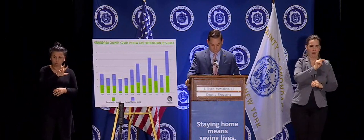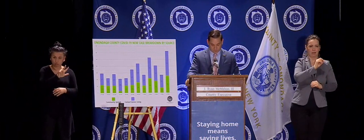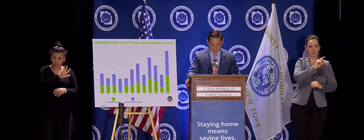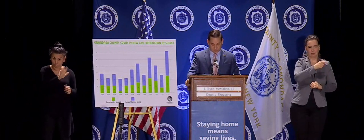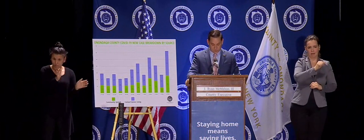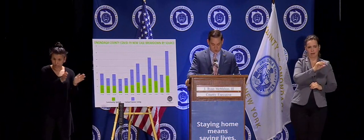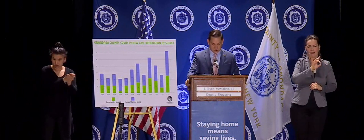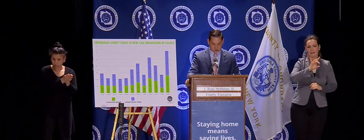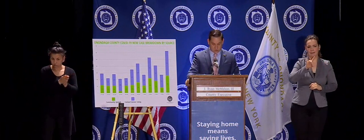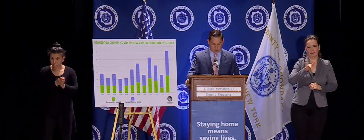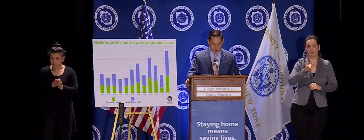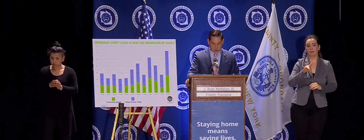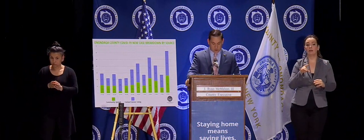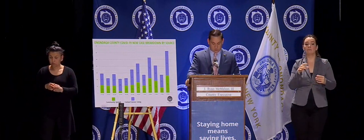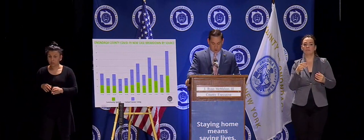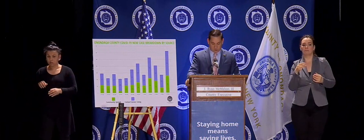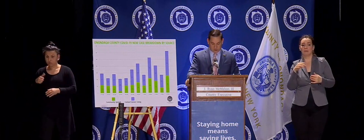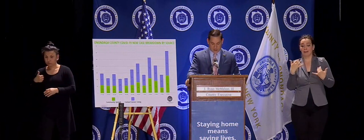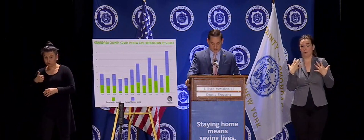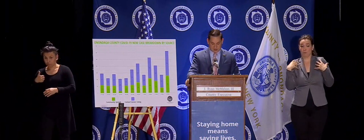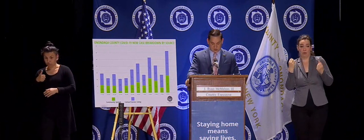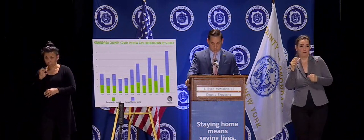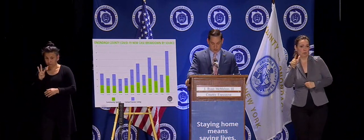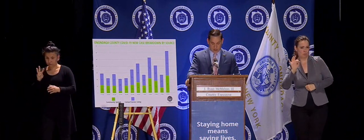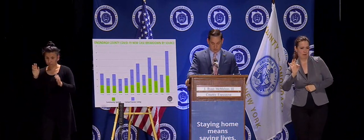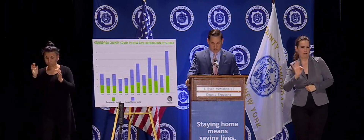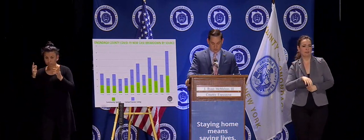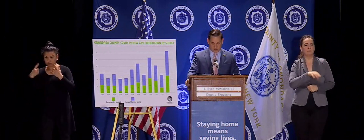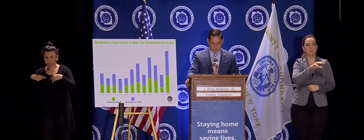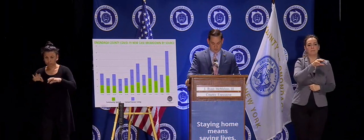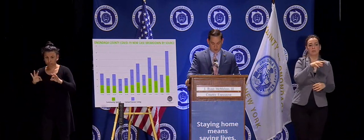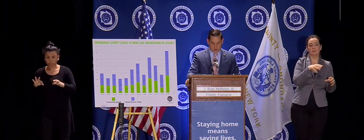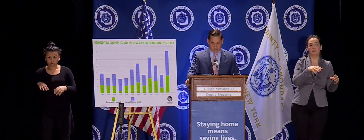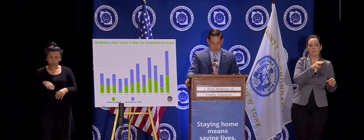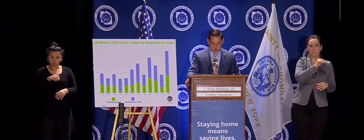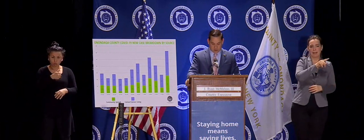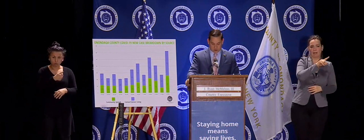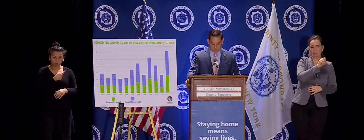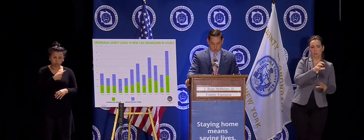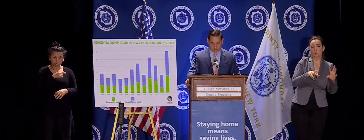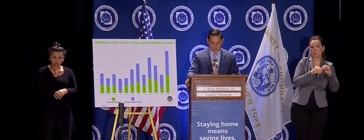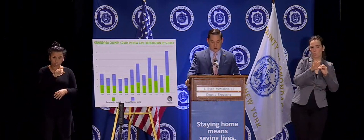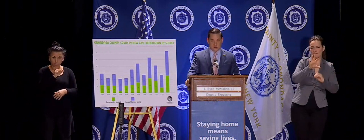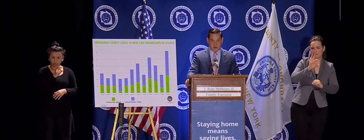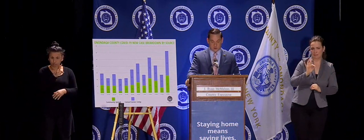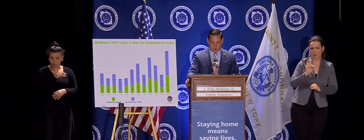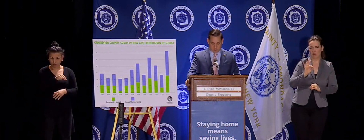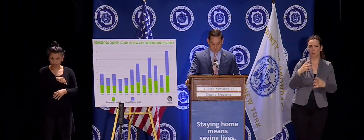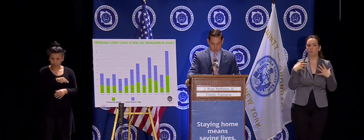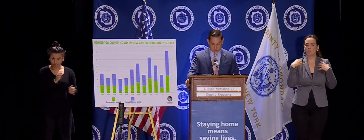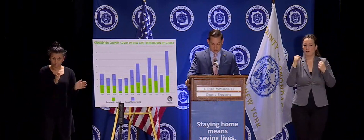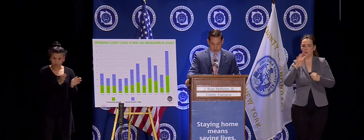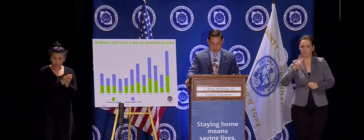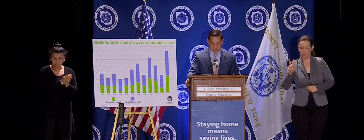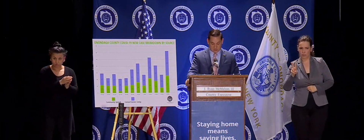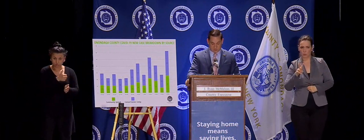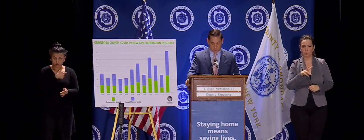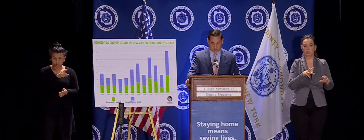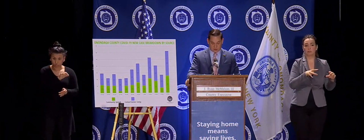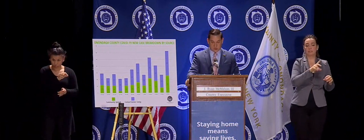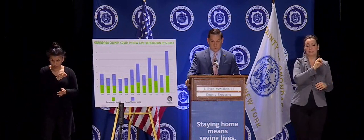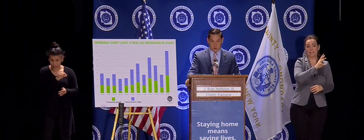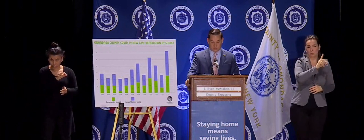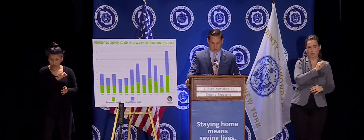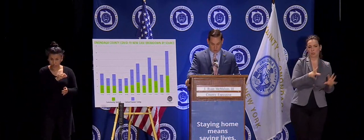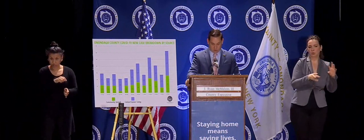recoveries. Cicero, 43 cases, 29 recoveries. Camillus, 40 cases, 30 recoveries. Gaddis,